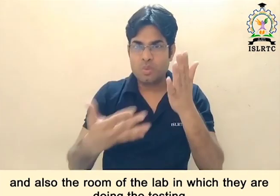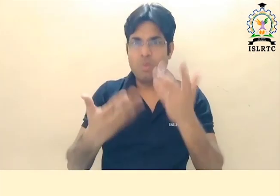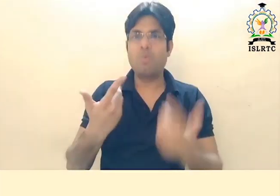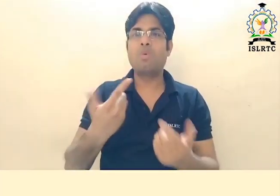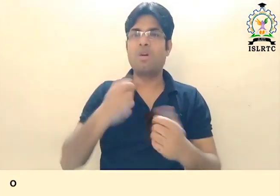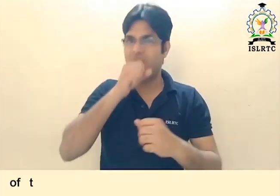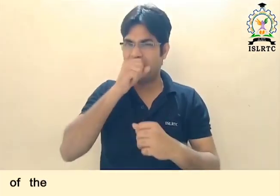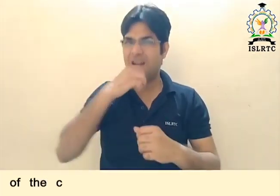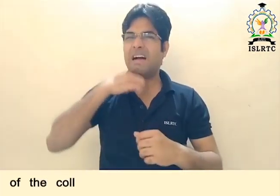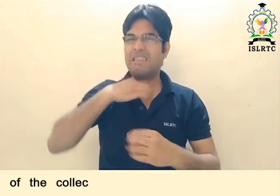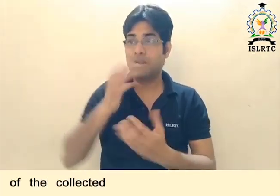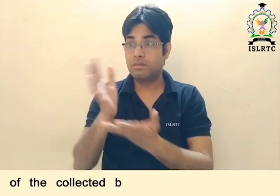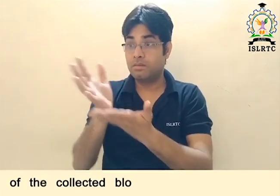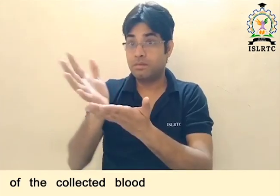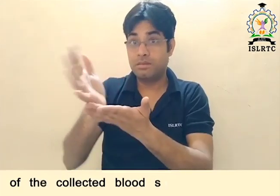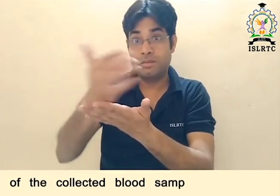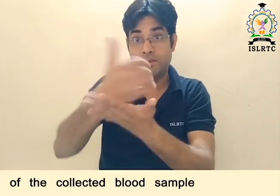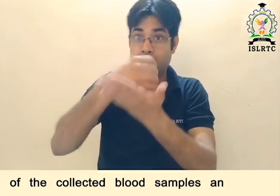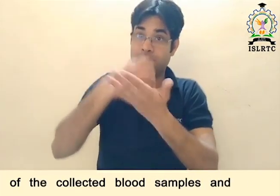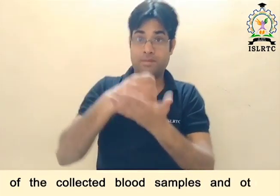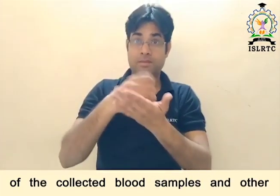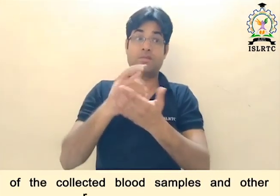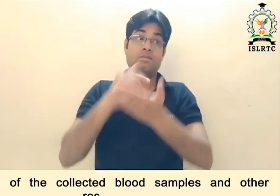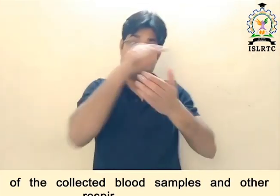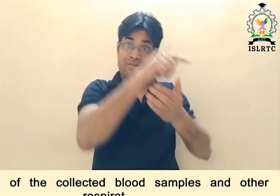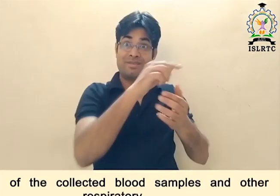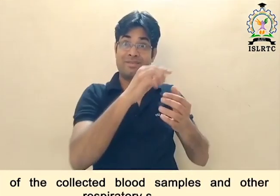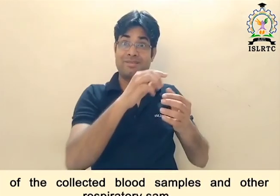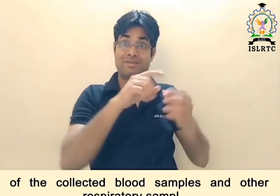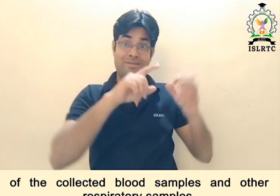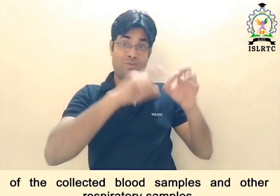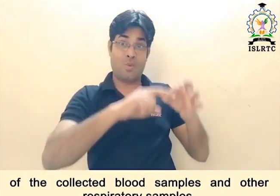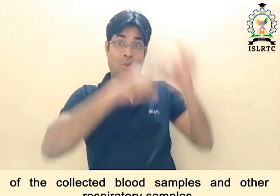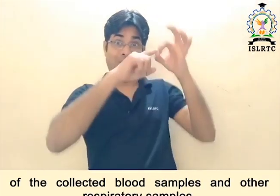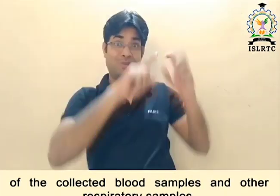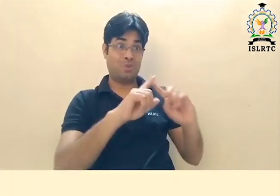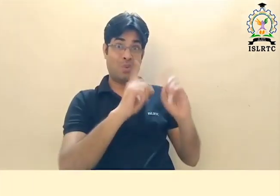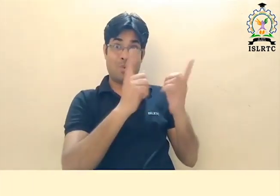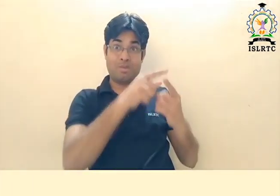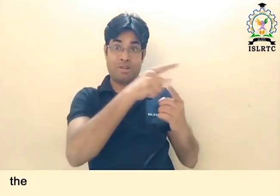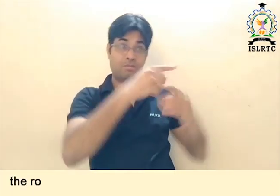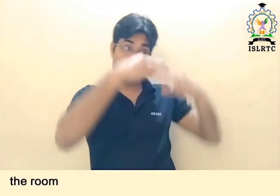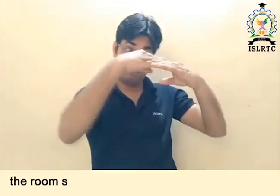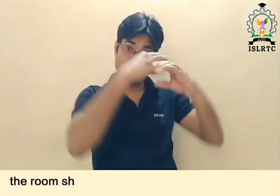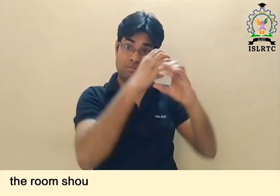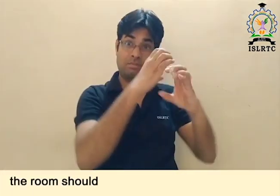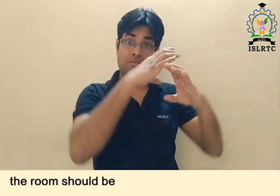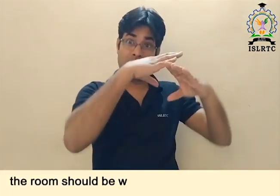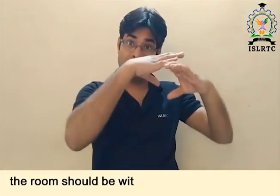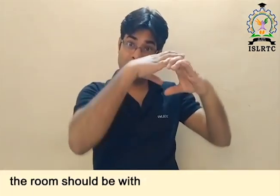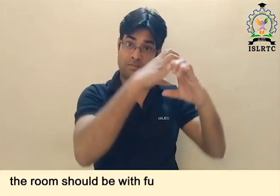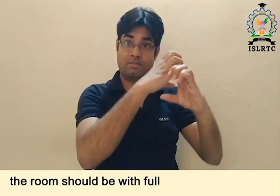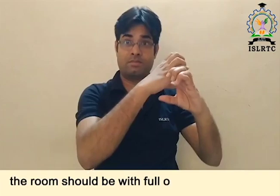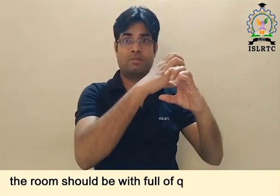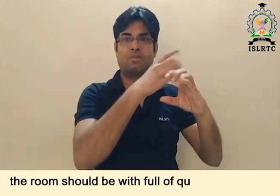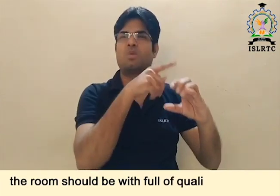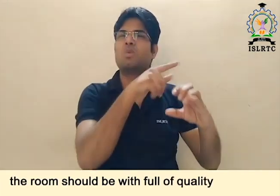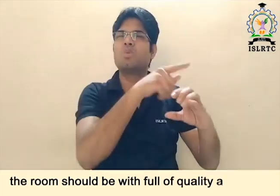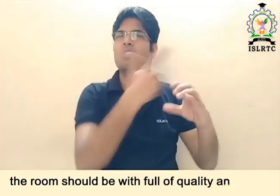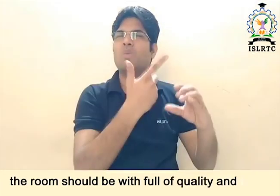of the collected blood samples and other respiratory samples, the room should be with full of quality, and there